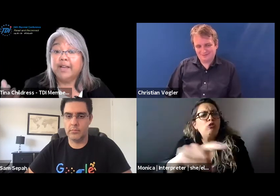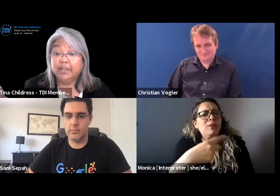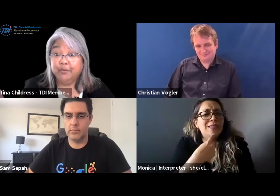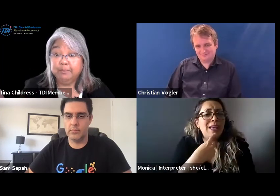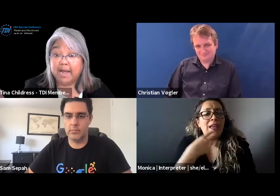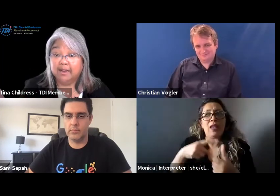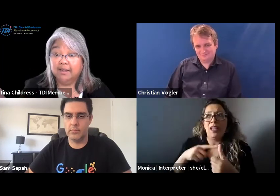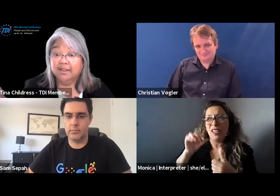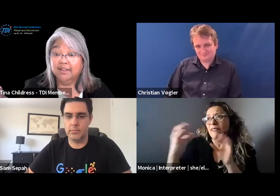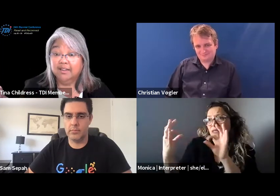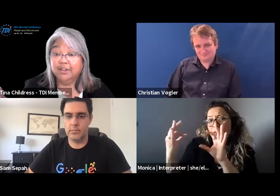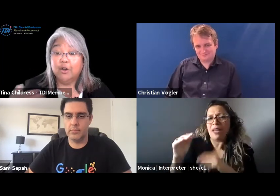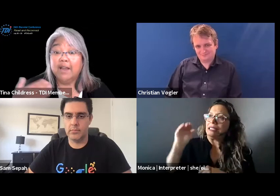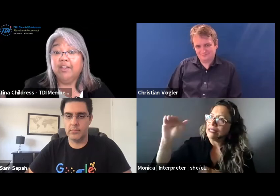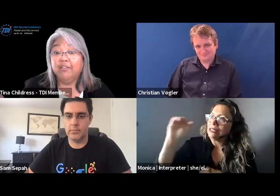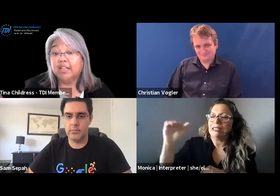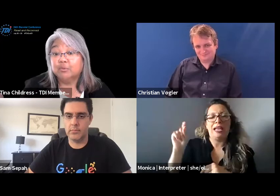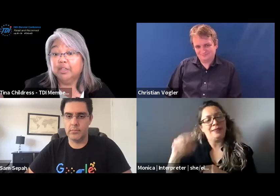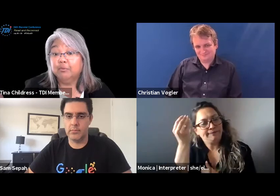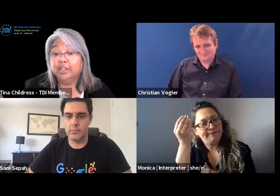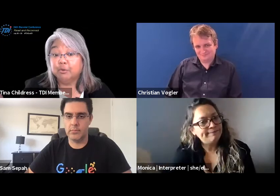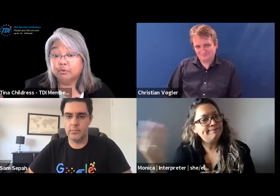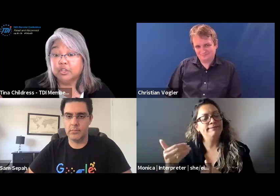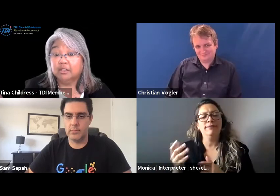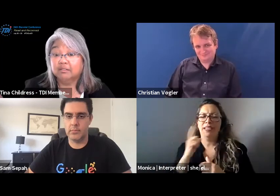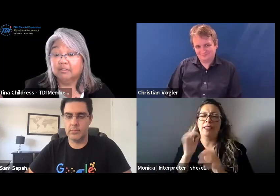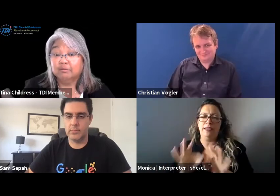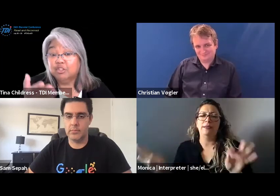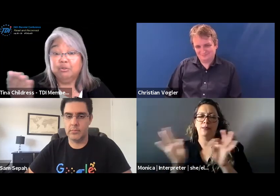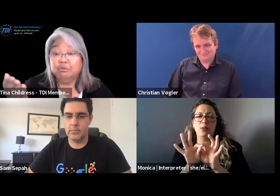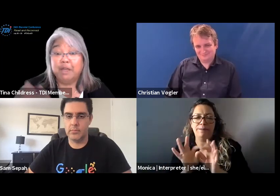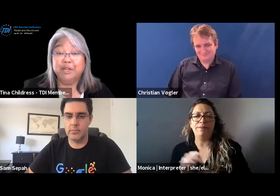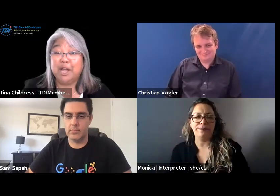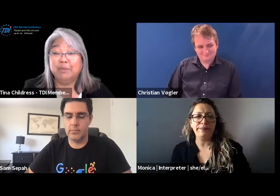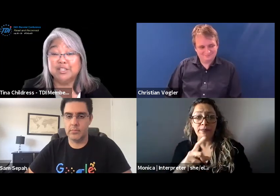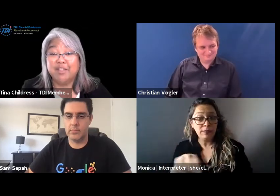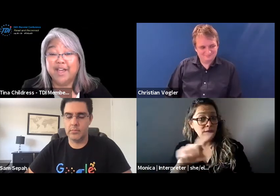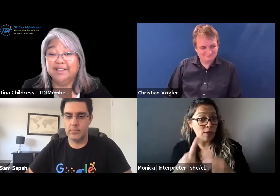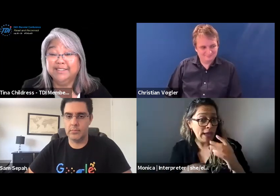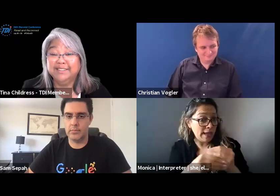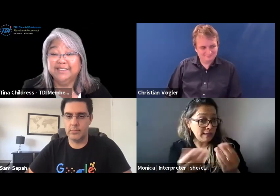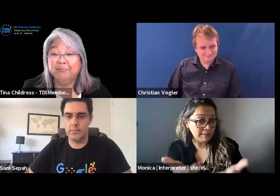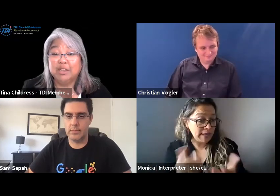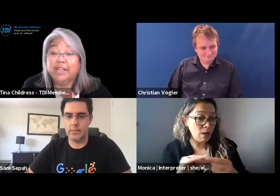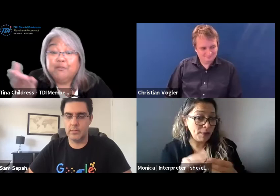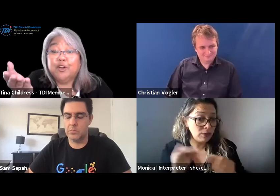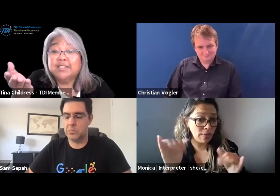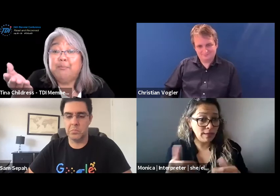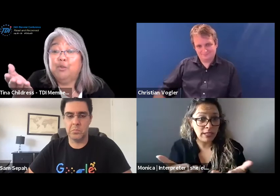providing feedback. I think that's really, really crucial. Do you have any comments on that? Like, for example,